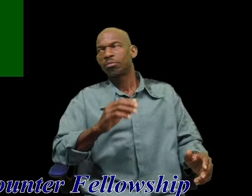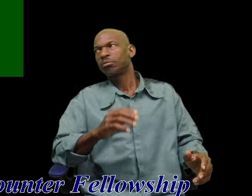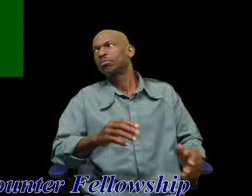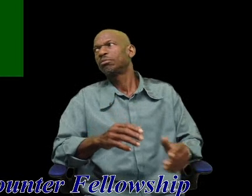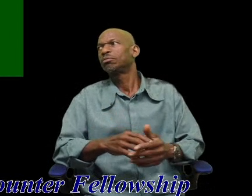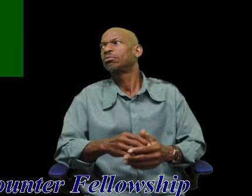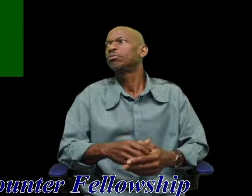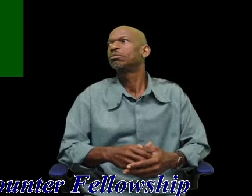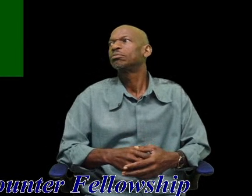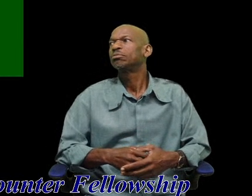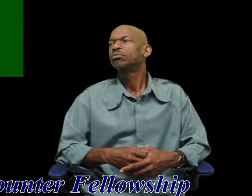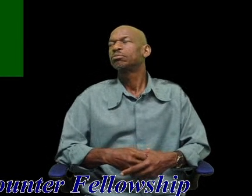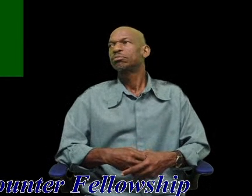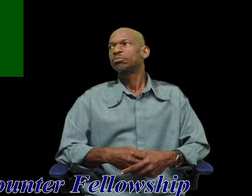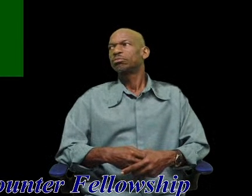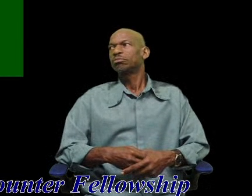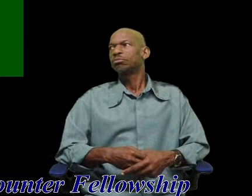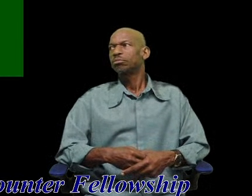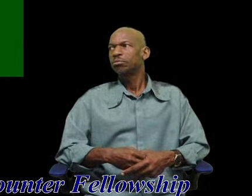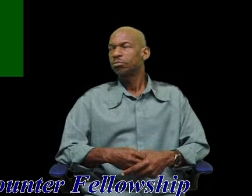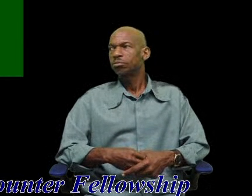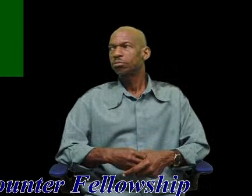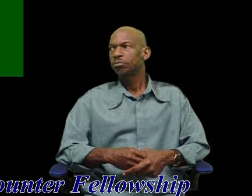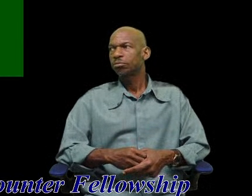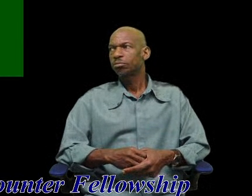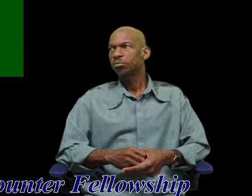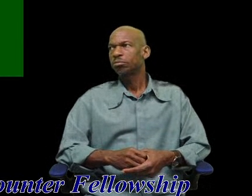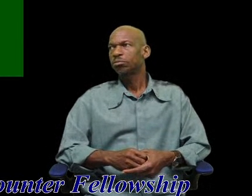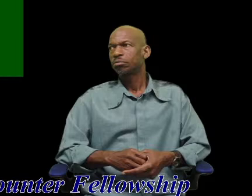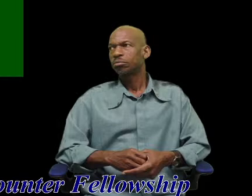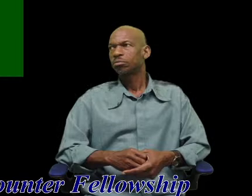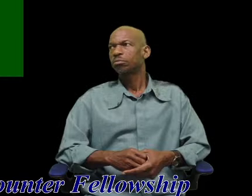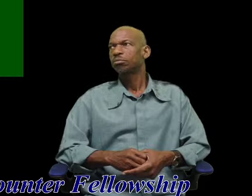this is where we're looking at using it now.